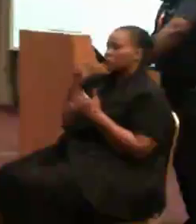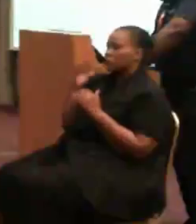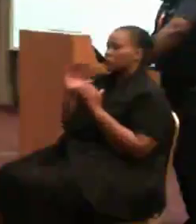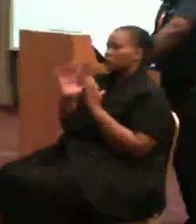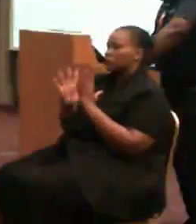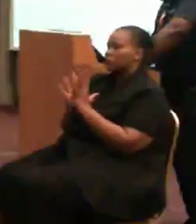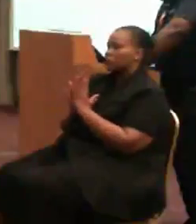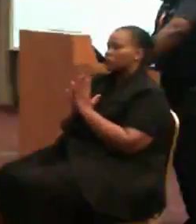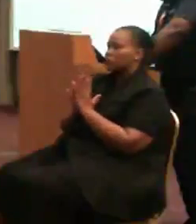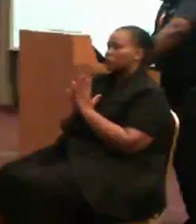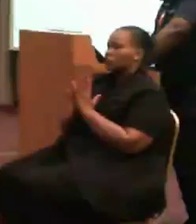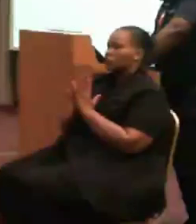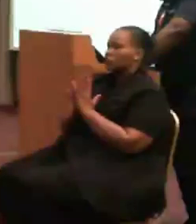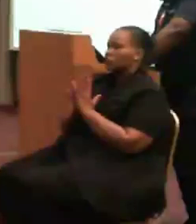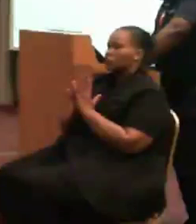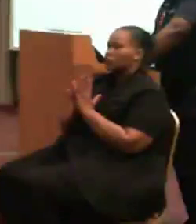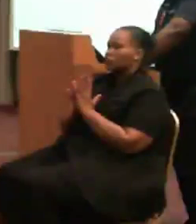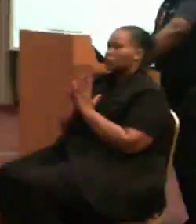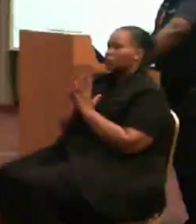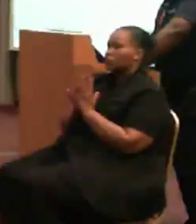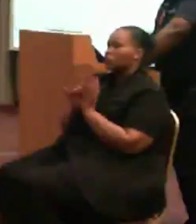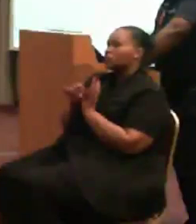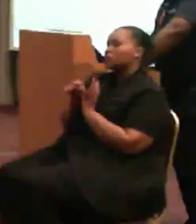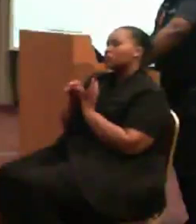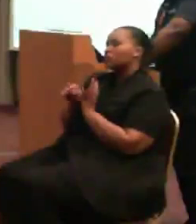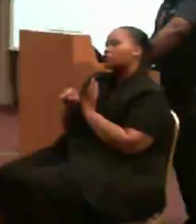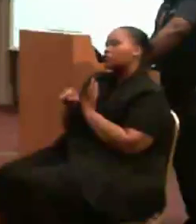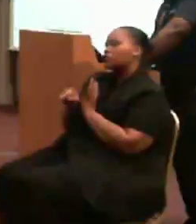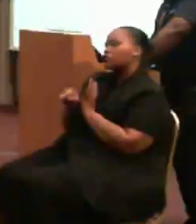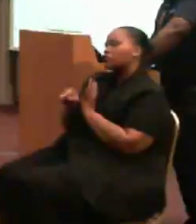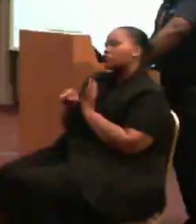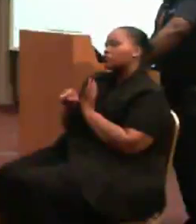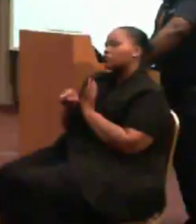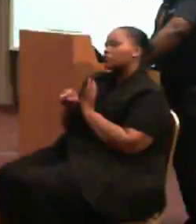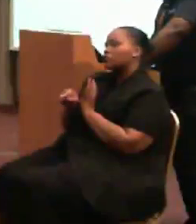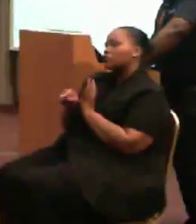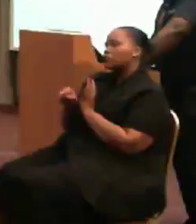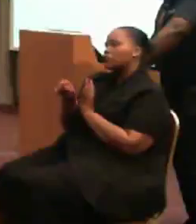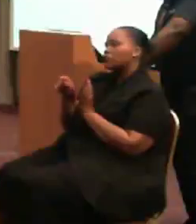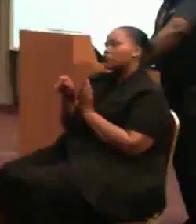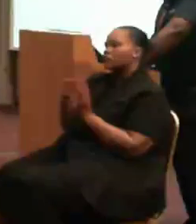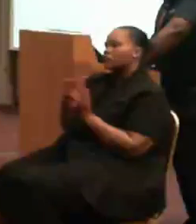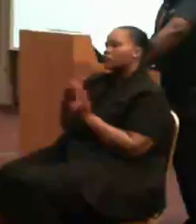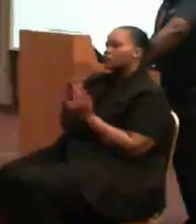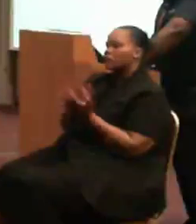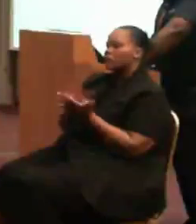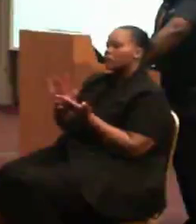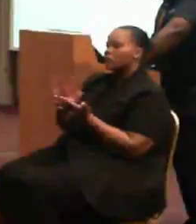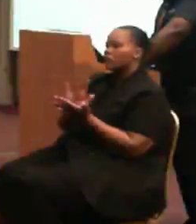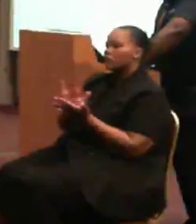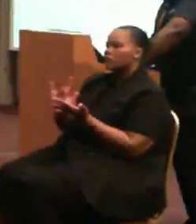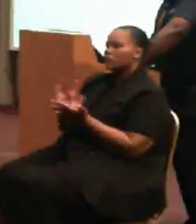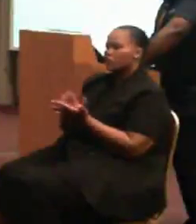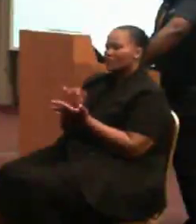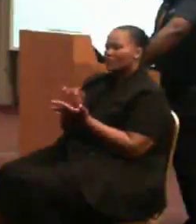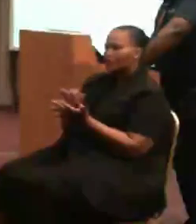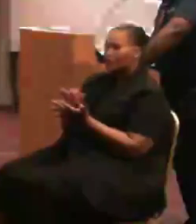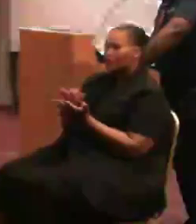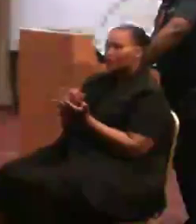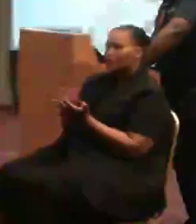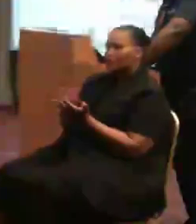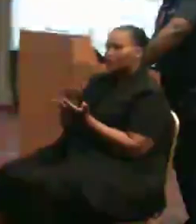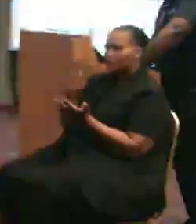10. And by the way, the ones that I have on my iPad, I haven't come out too clear.